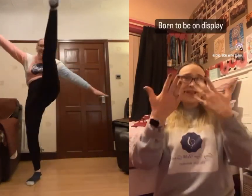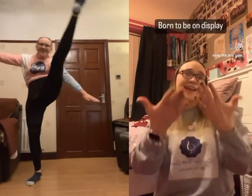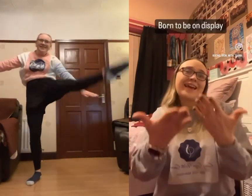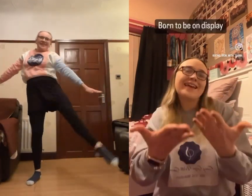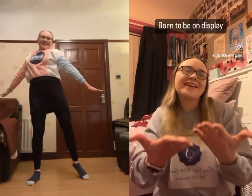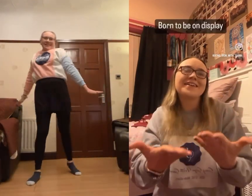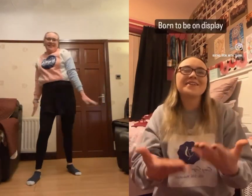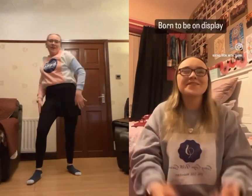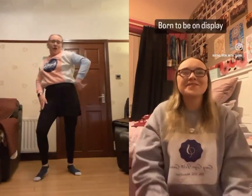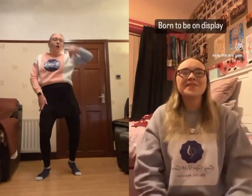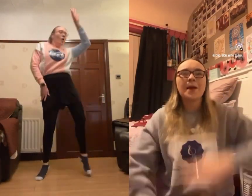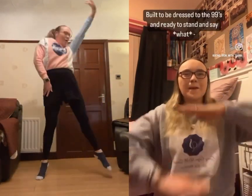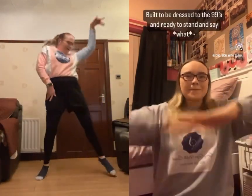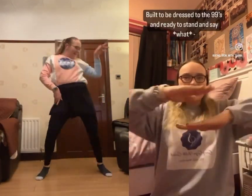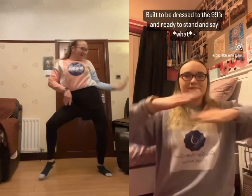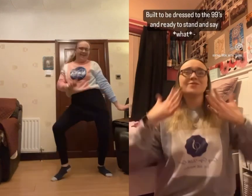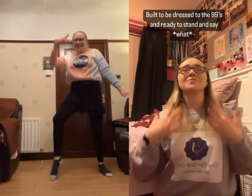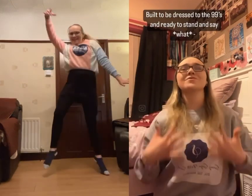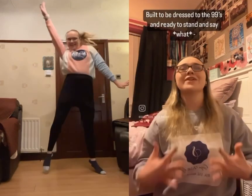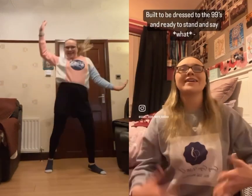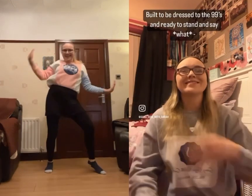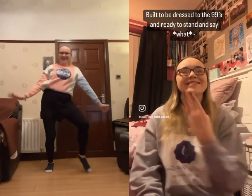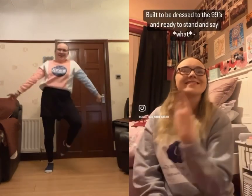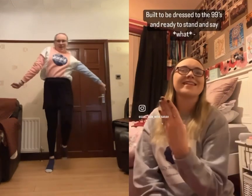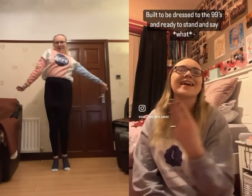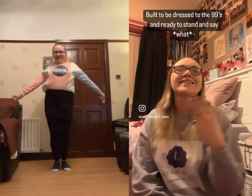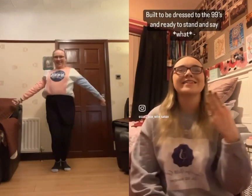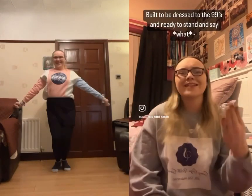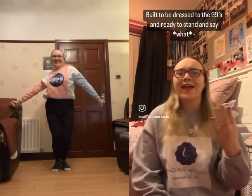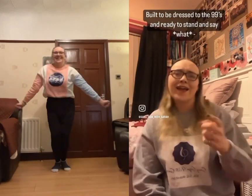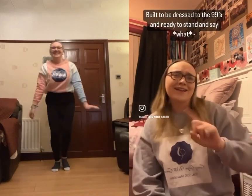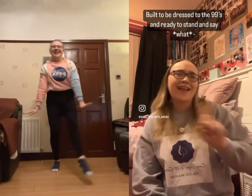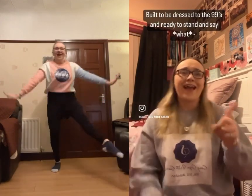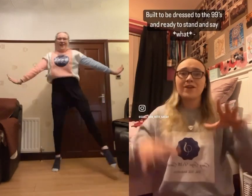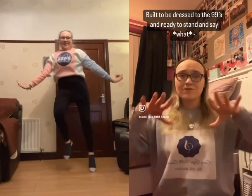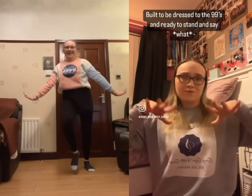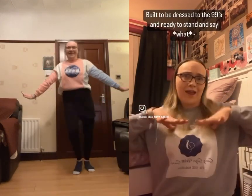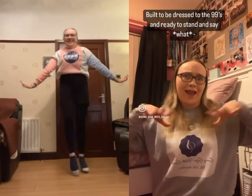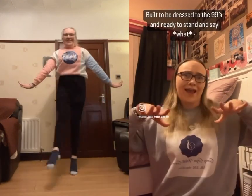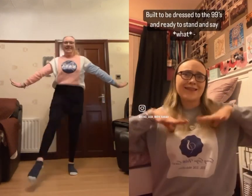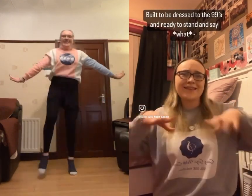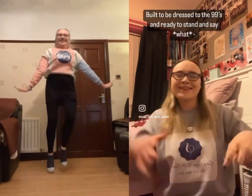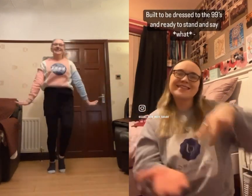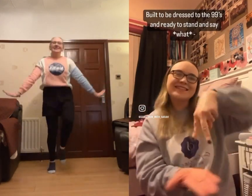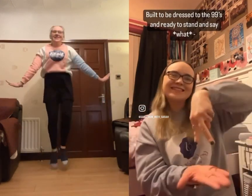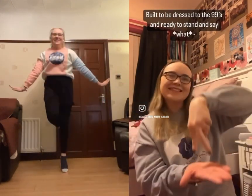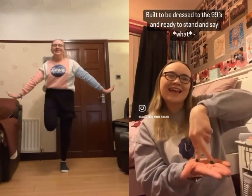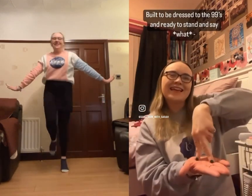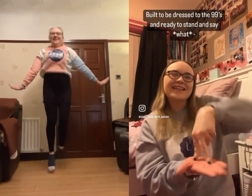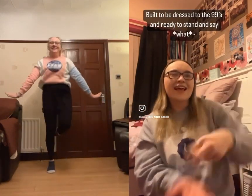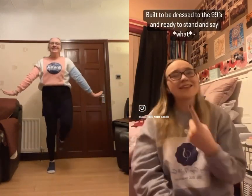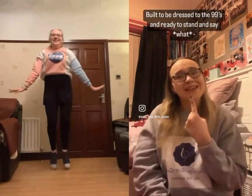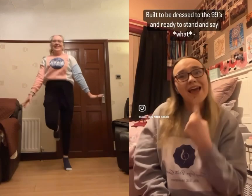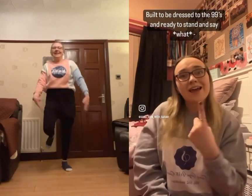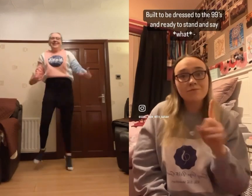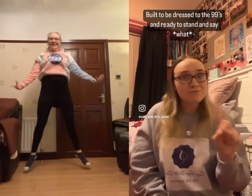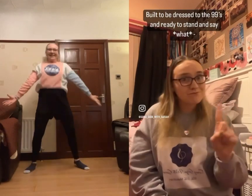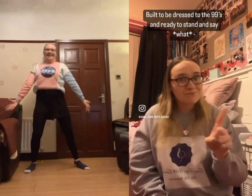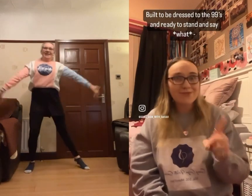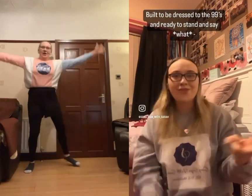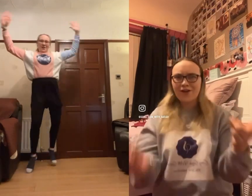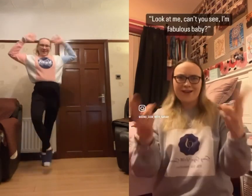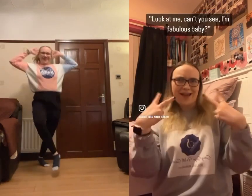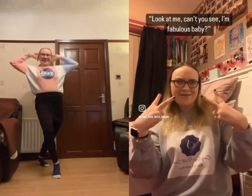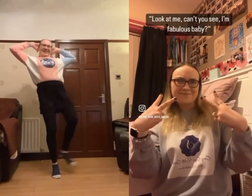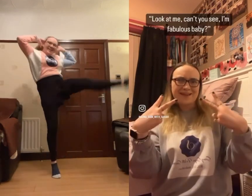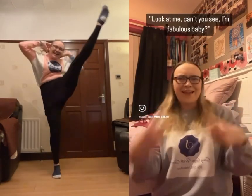display Built to be dressed to the 99s And ready to stand and say Hey,